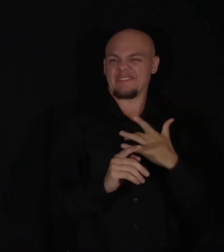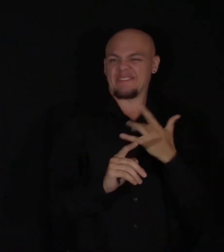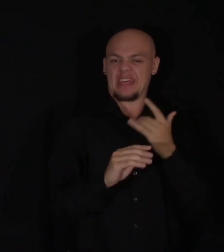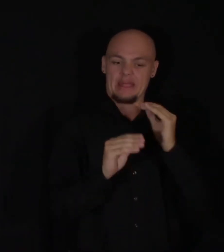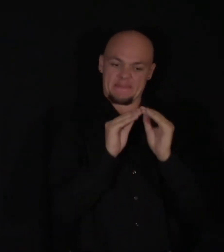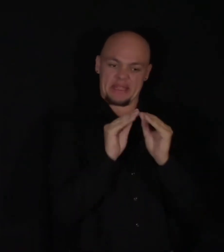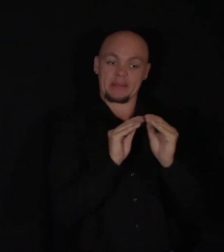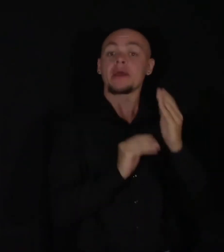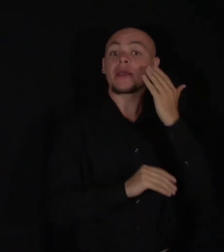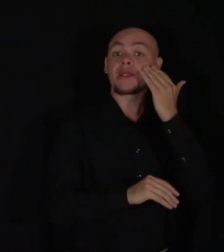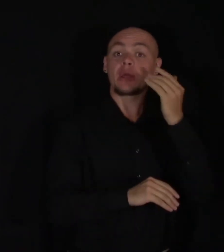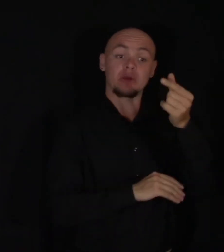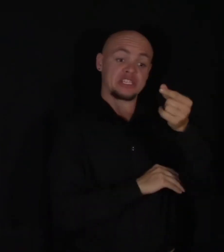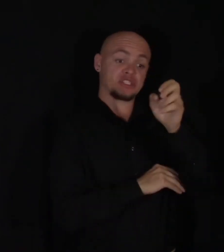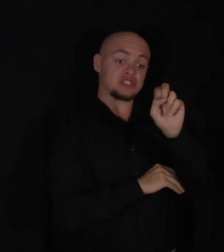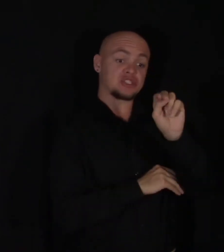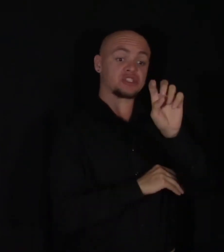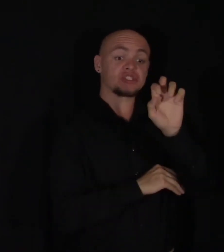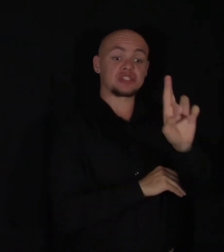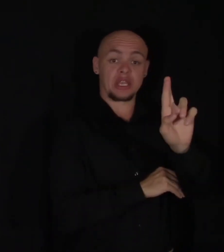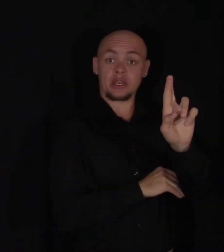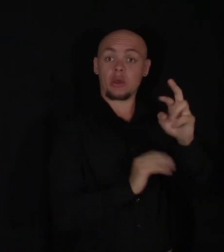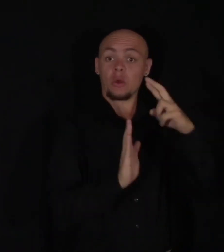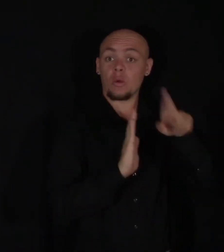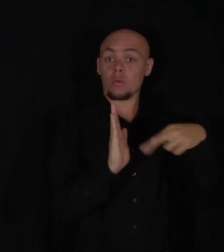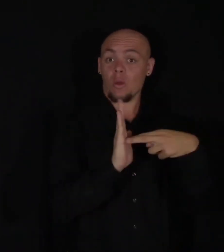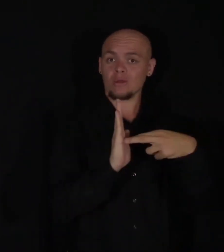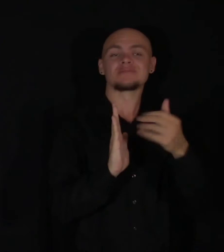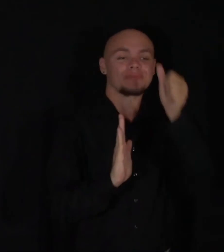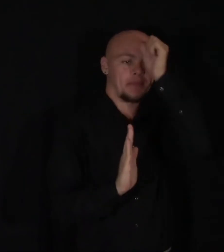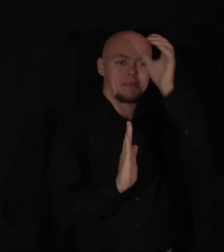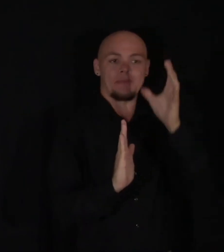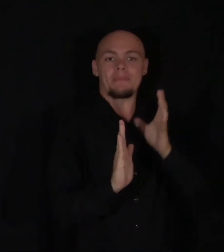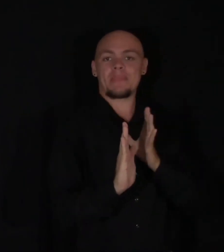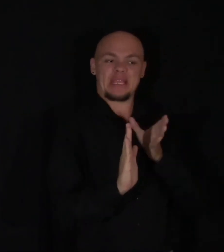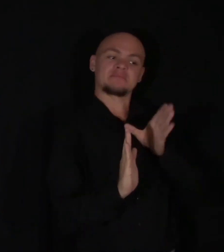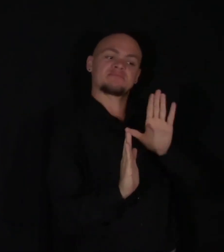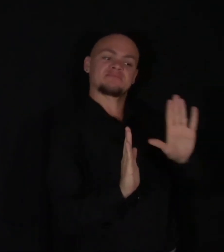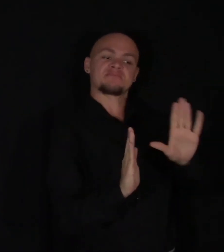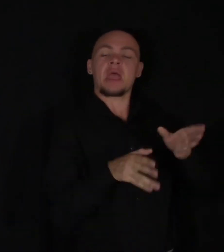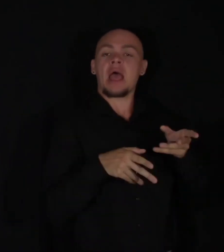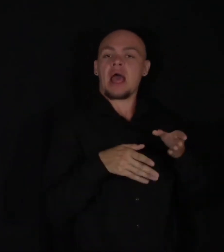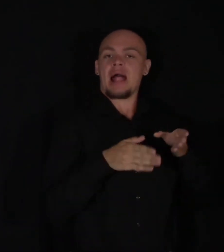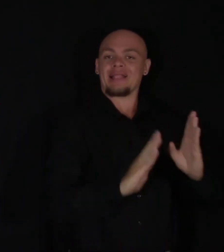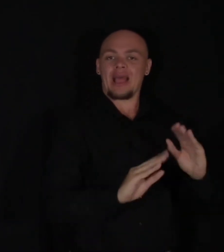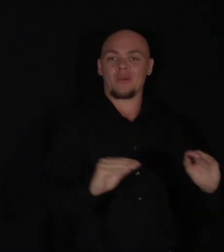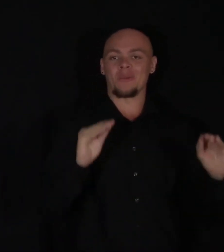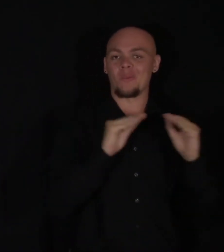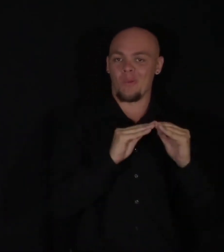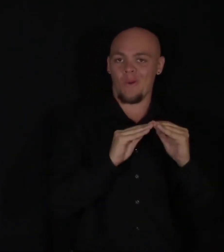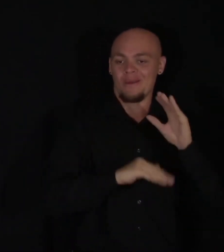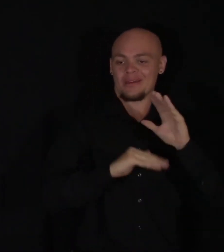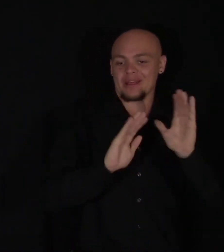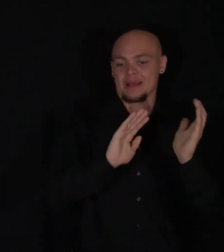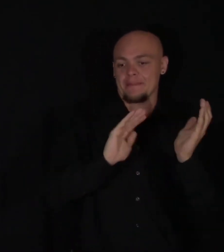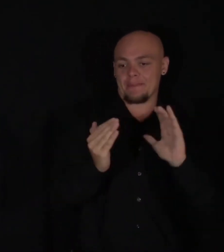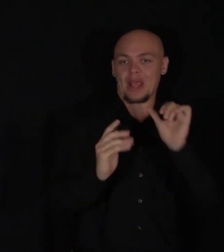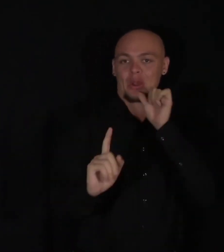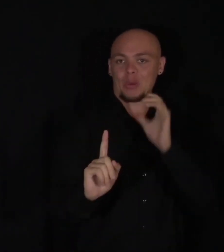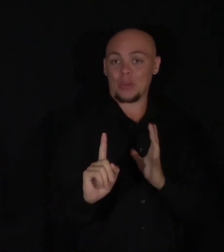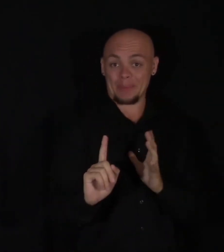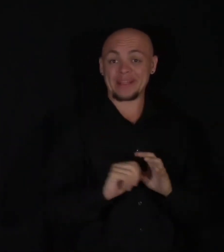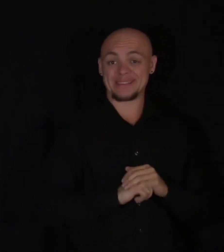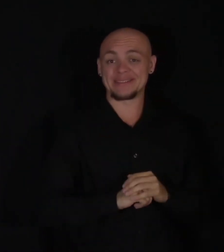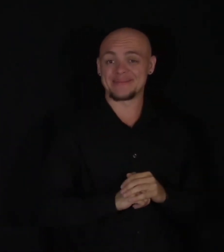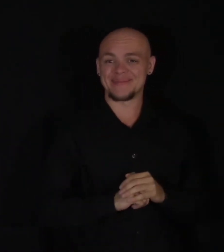gender roles, it's not even a question. The men are permitted a lot more freedom than women to seduce. And when we think of work